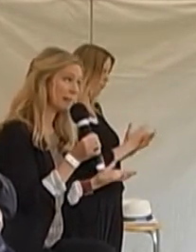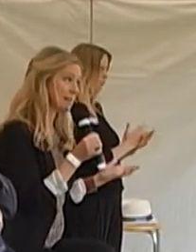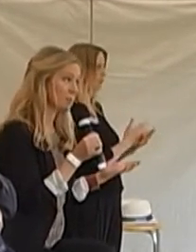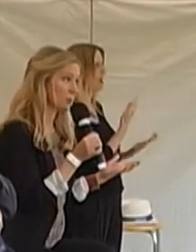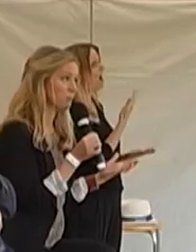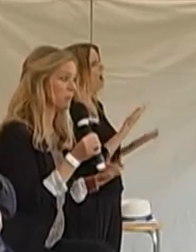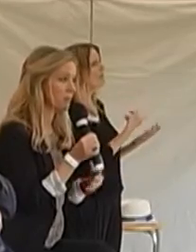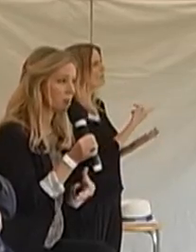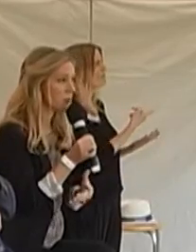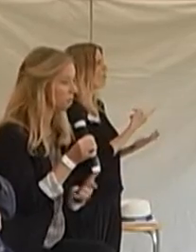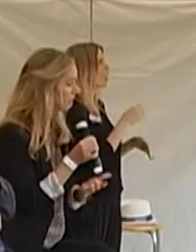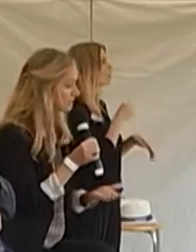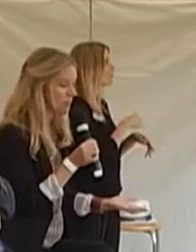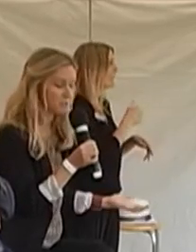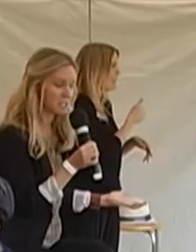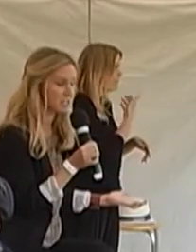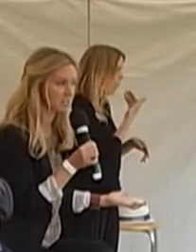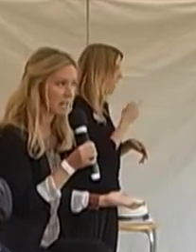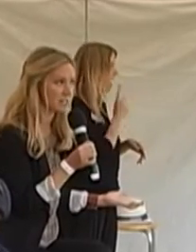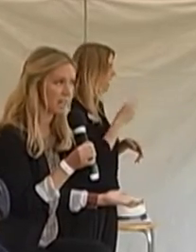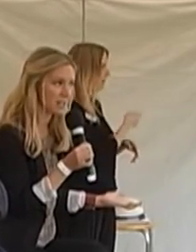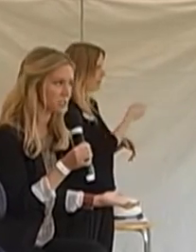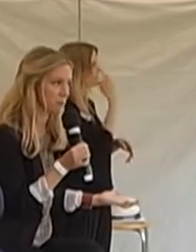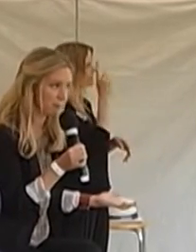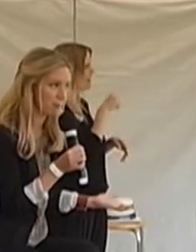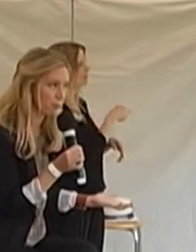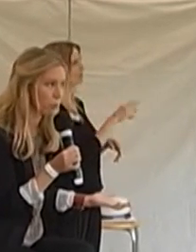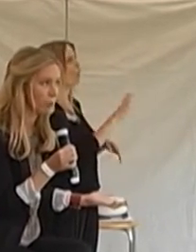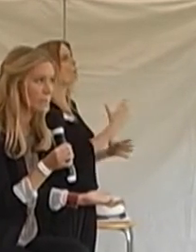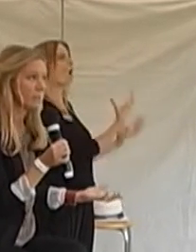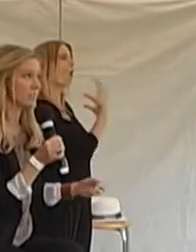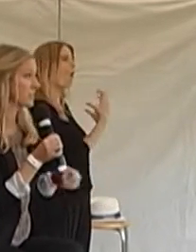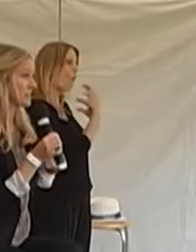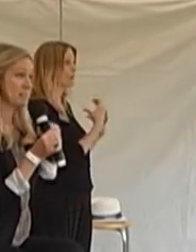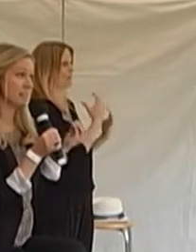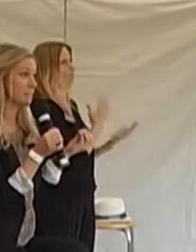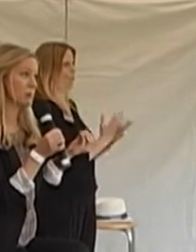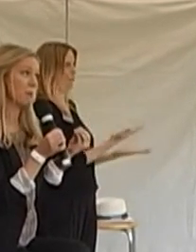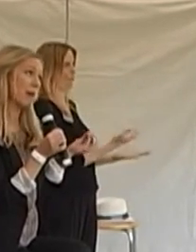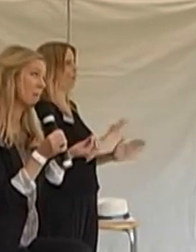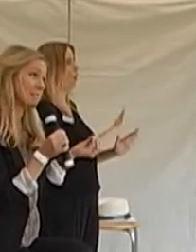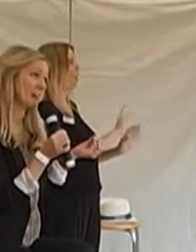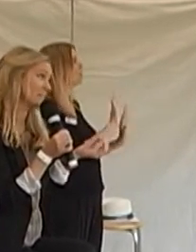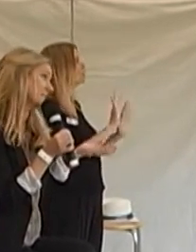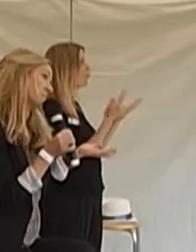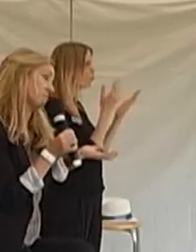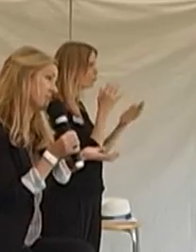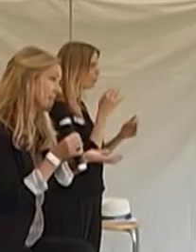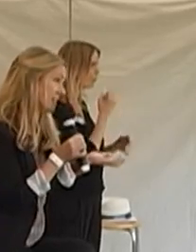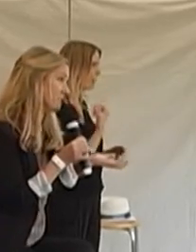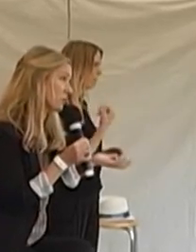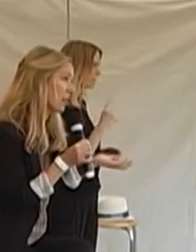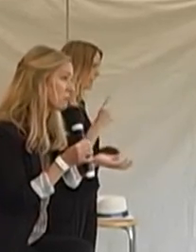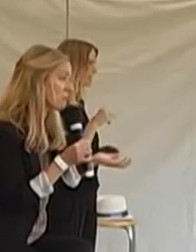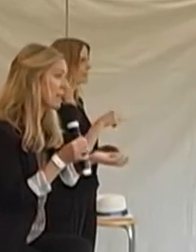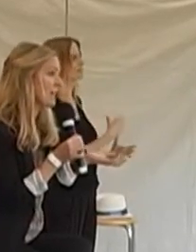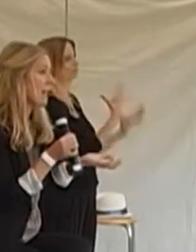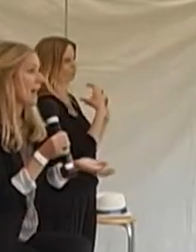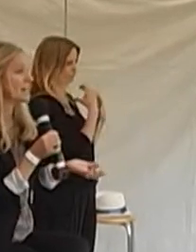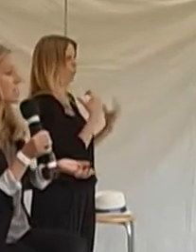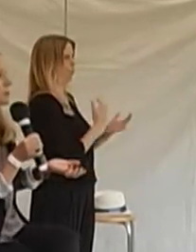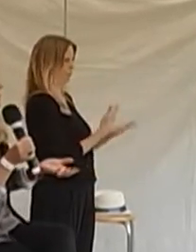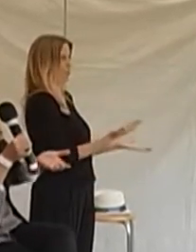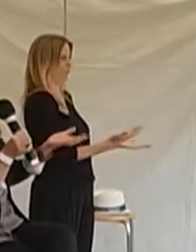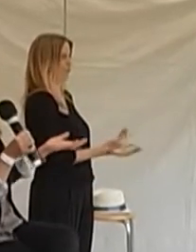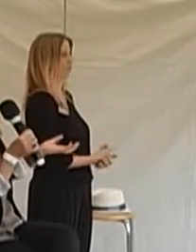perhaps not feeling so good, but they know that that safety net is there to catch them as they fall. So there's this sense, well, I pay my taxes, that's okay with me.